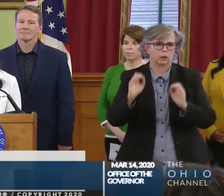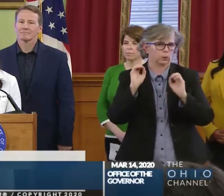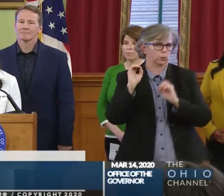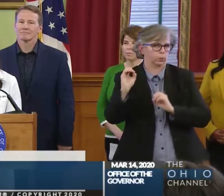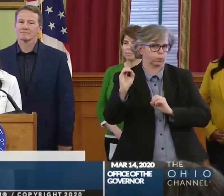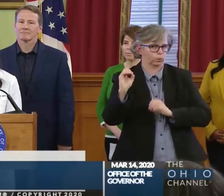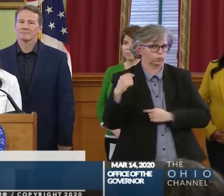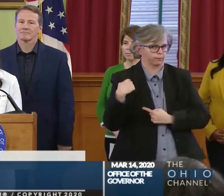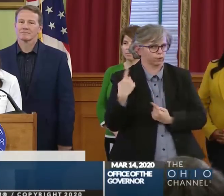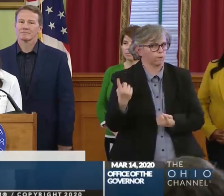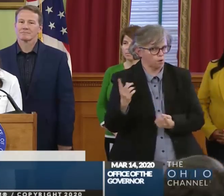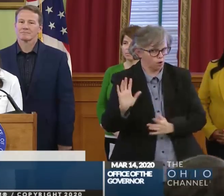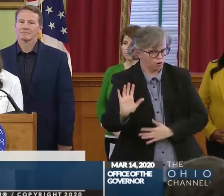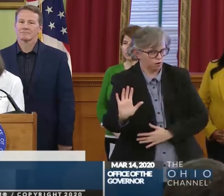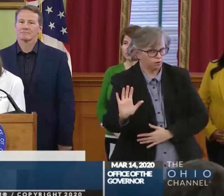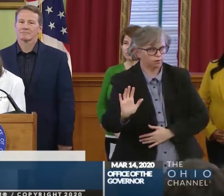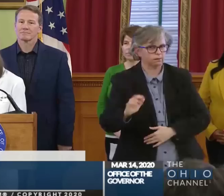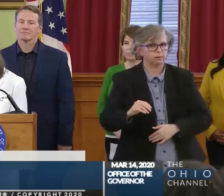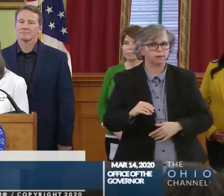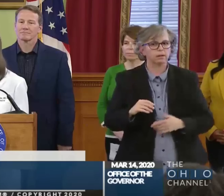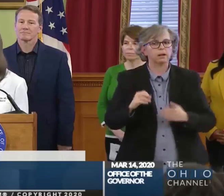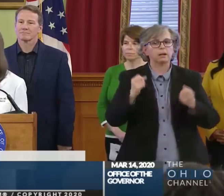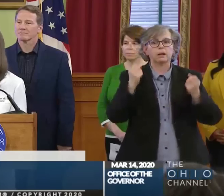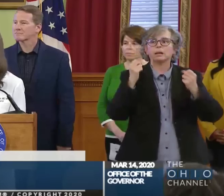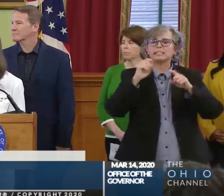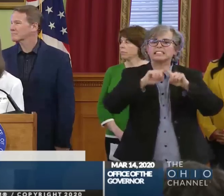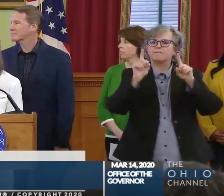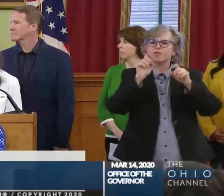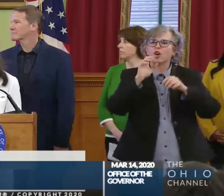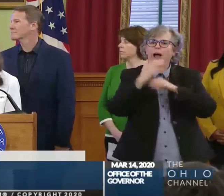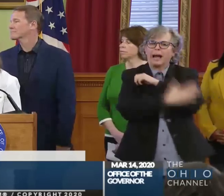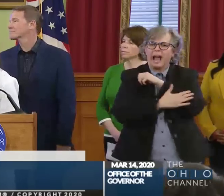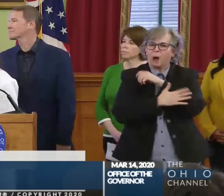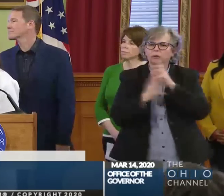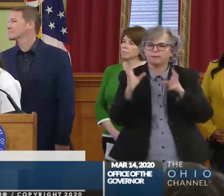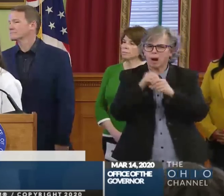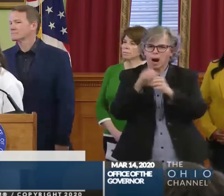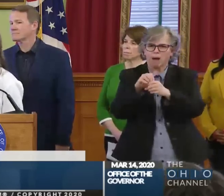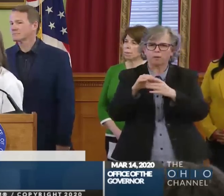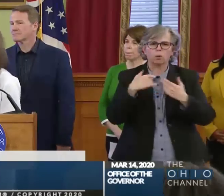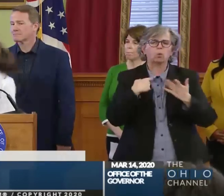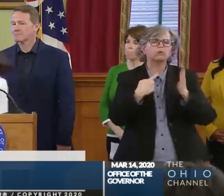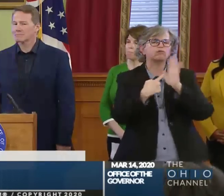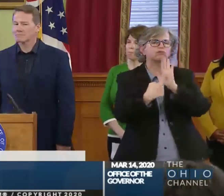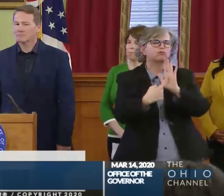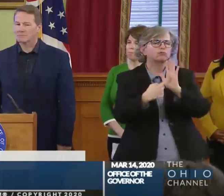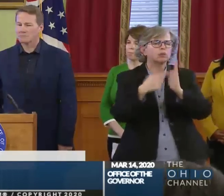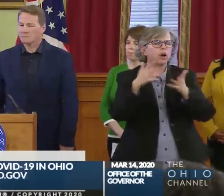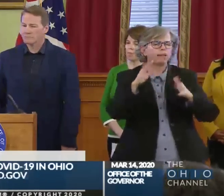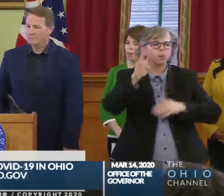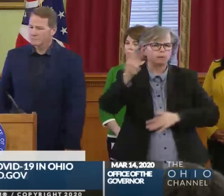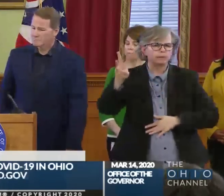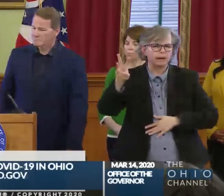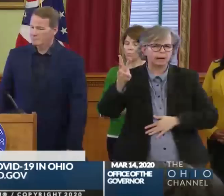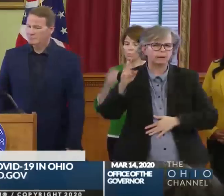our website. But I'll come up and give some more information after you, Governor.